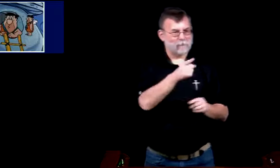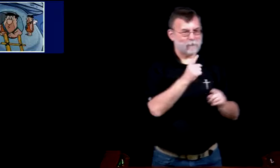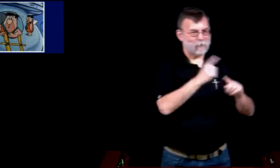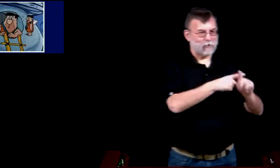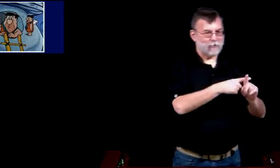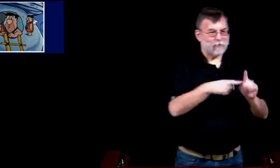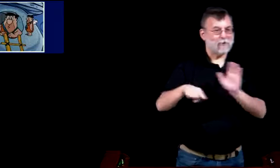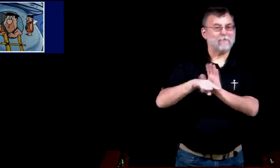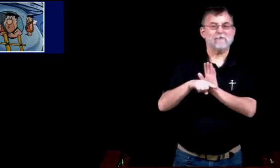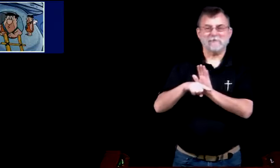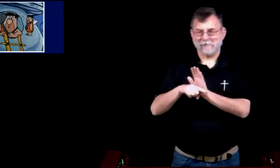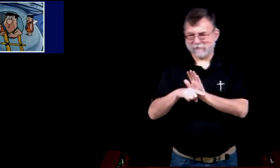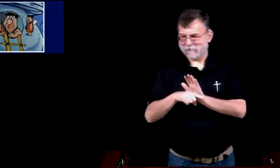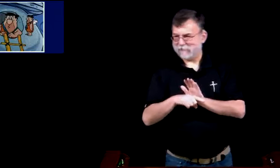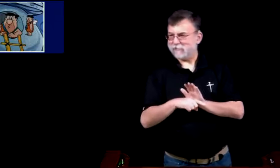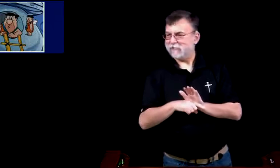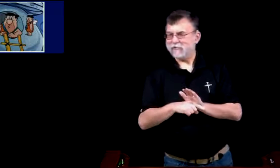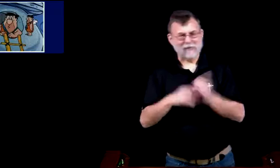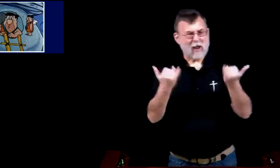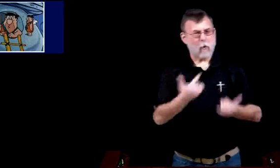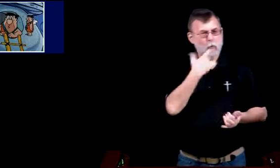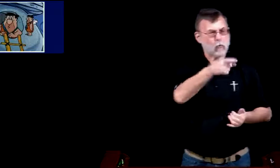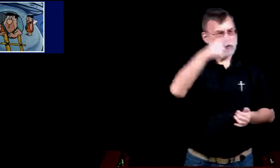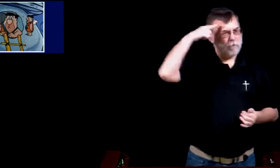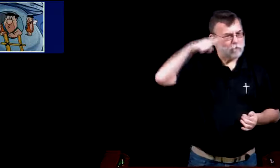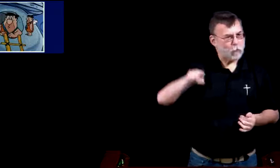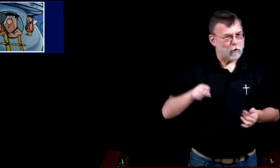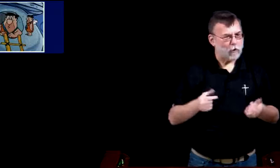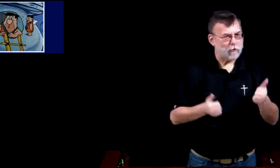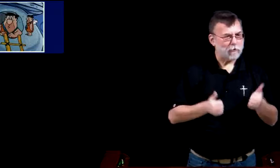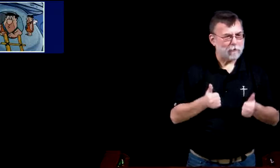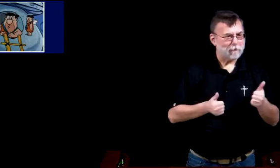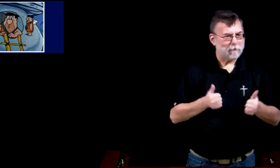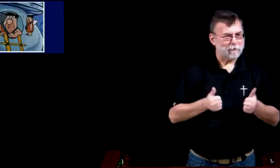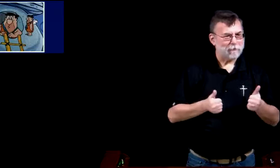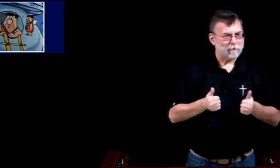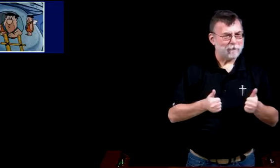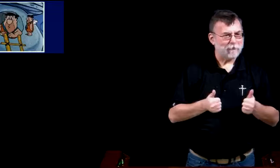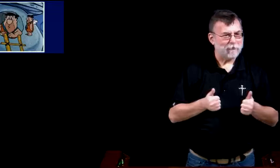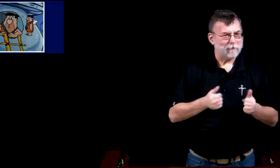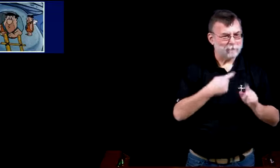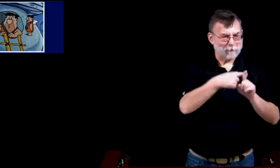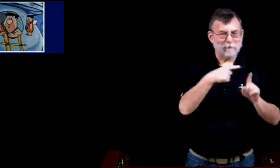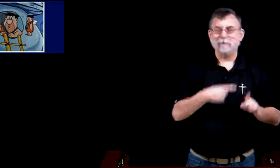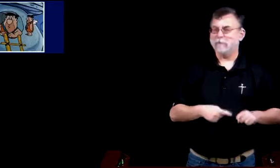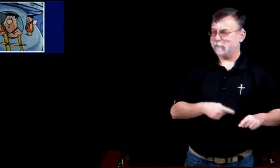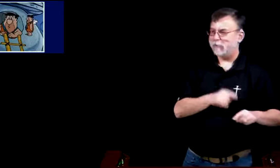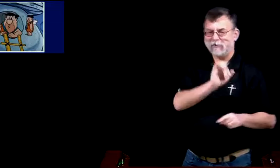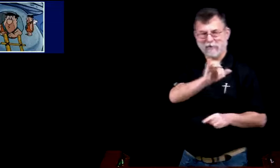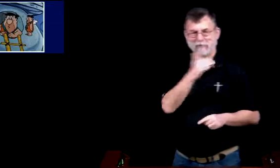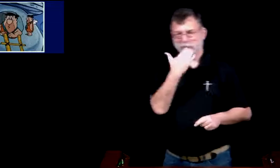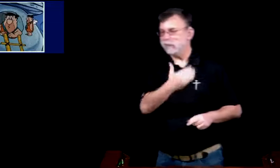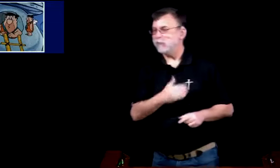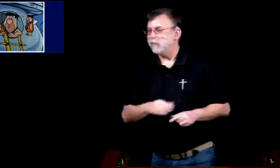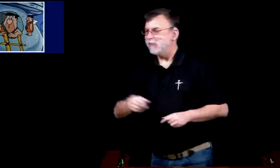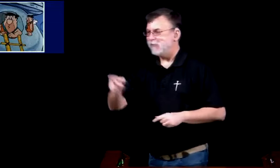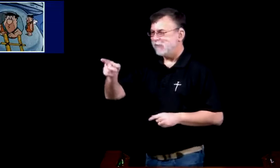Different kinds of characters, positive and negative. But who is he for? You're supporting